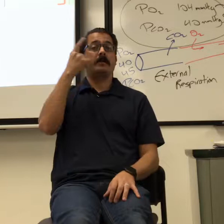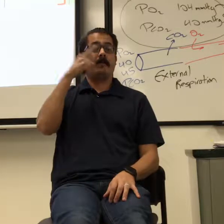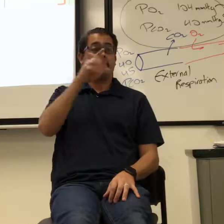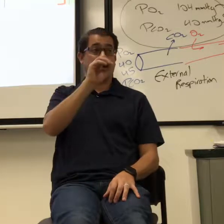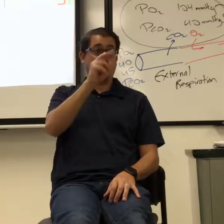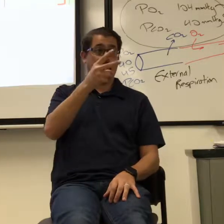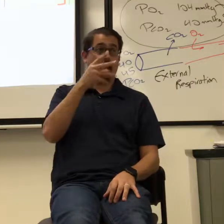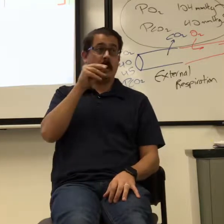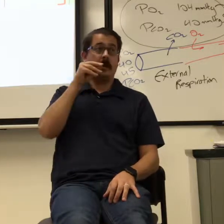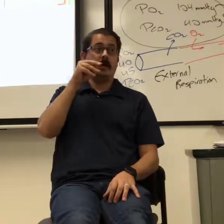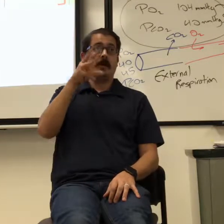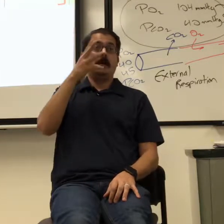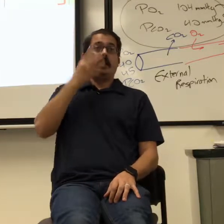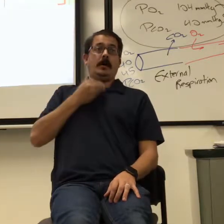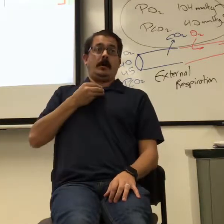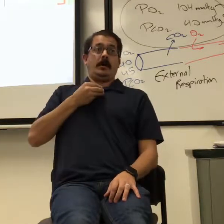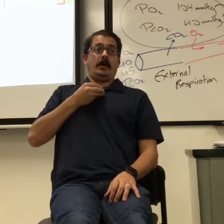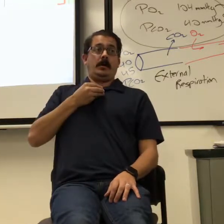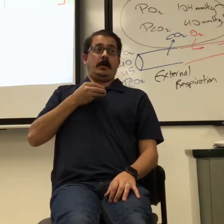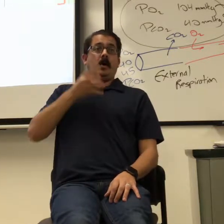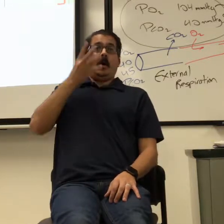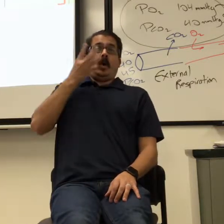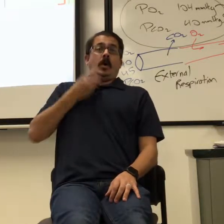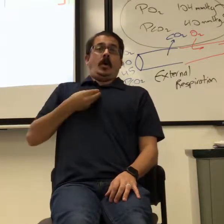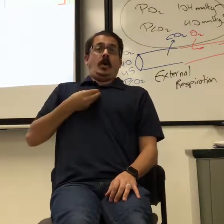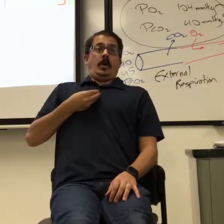CO2 when you take a breath in. During inspiration,